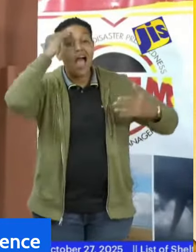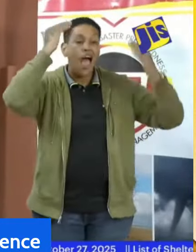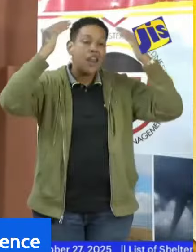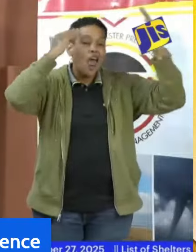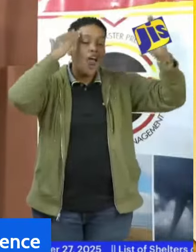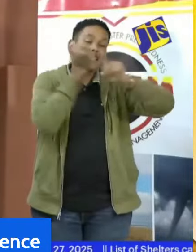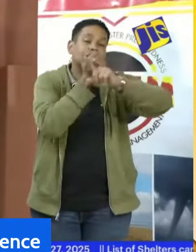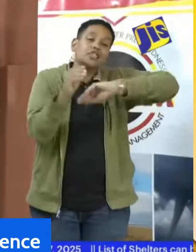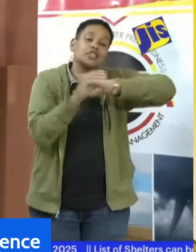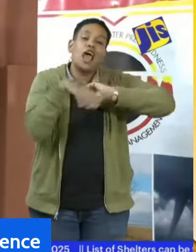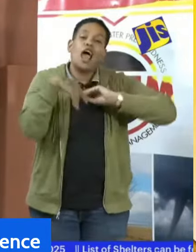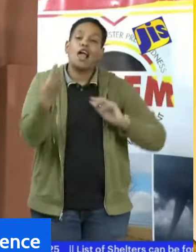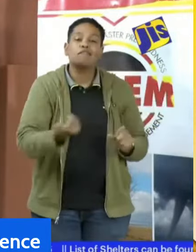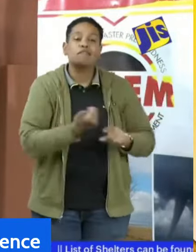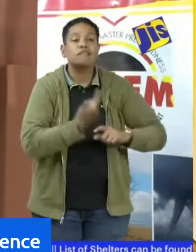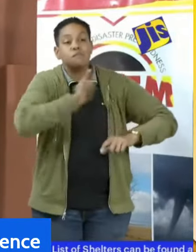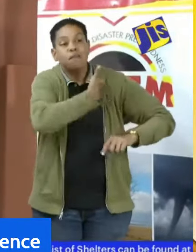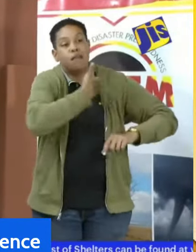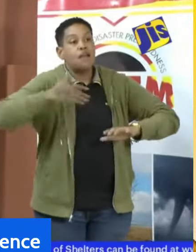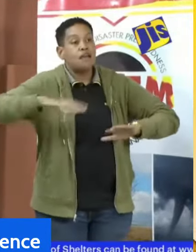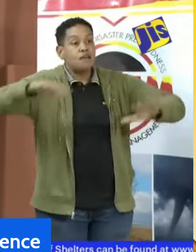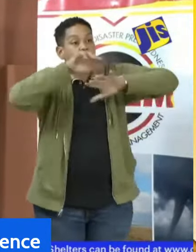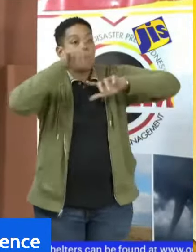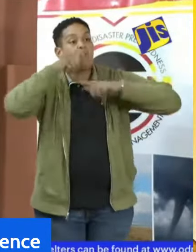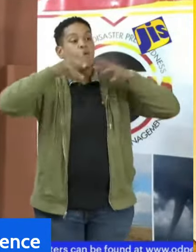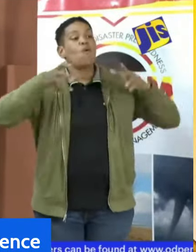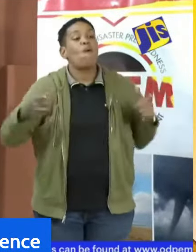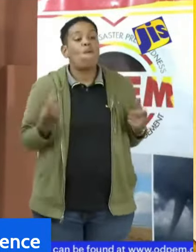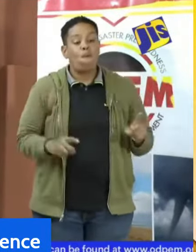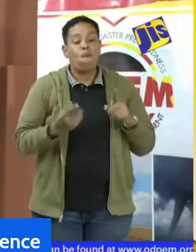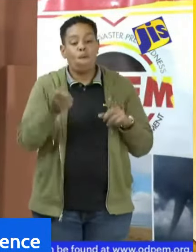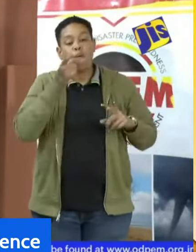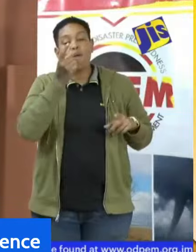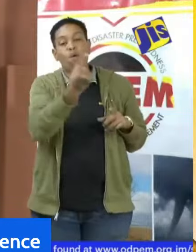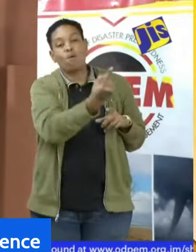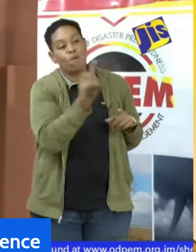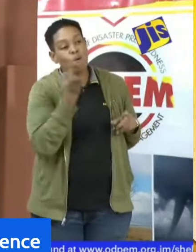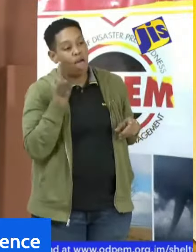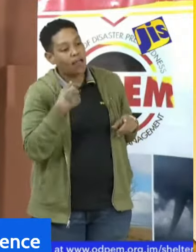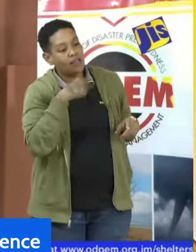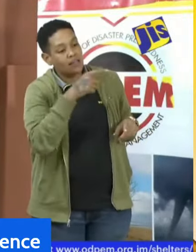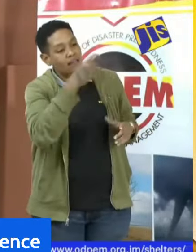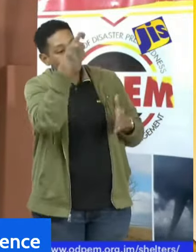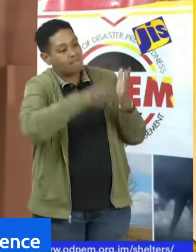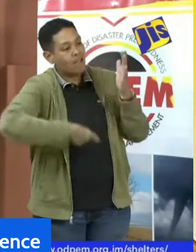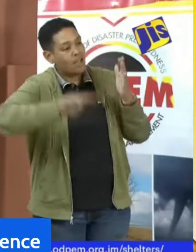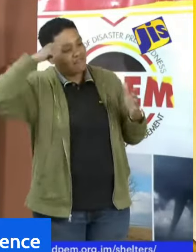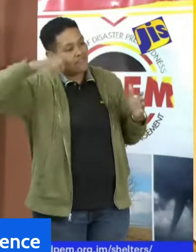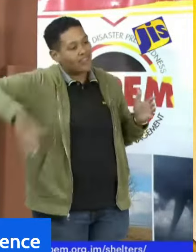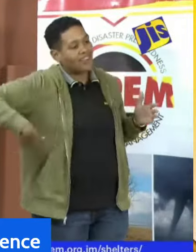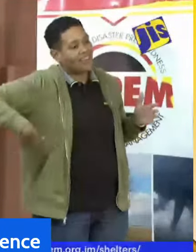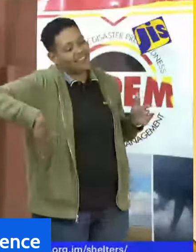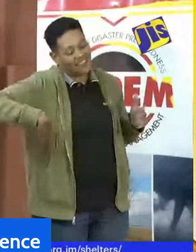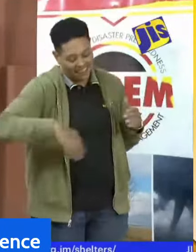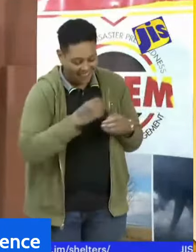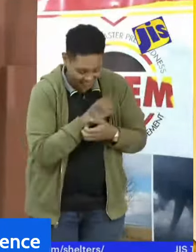Acknowledge my colleague who just walked in. There's a fine for being late.